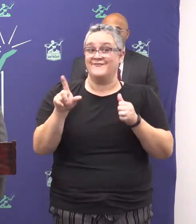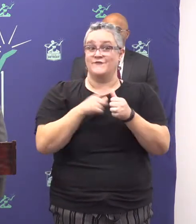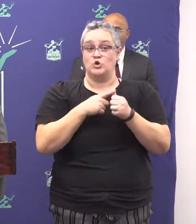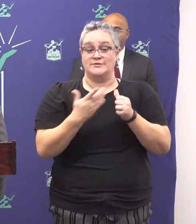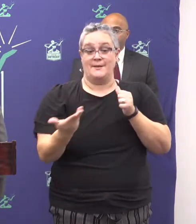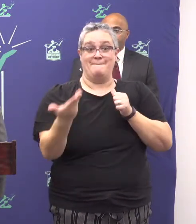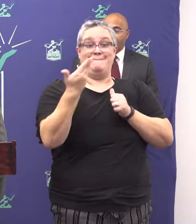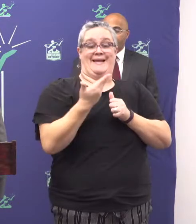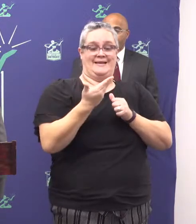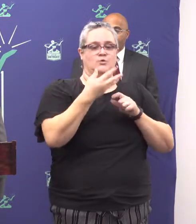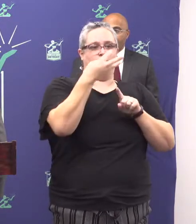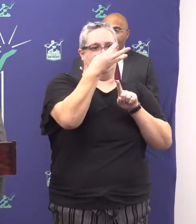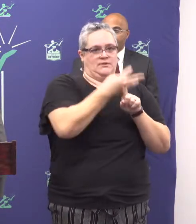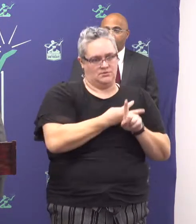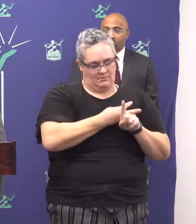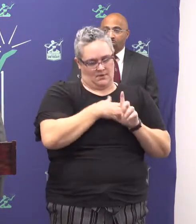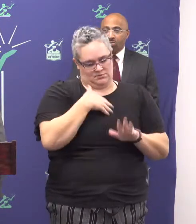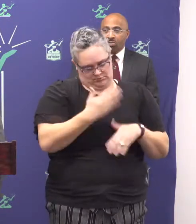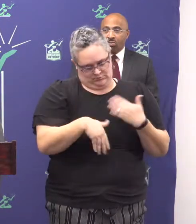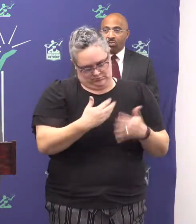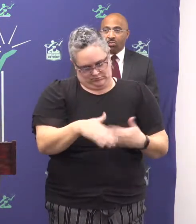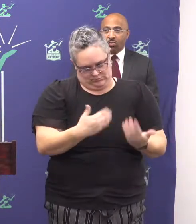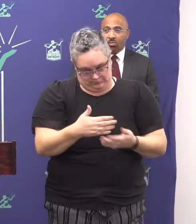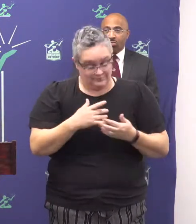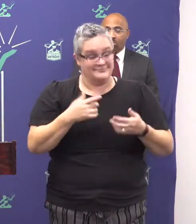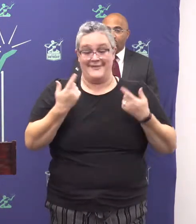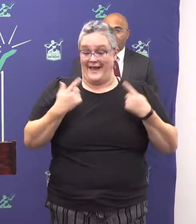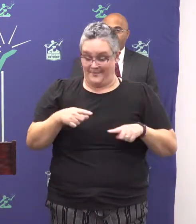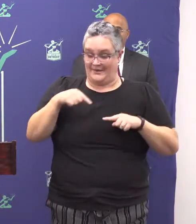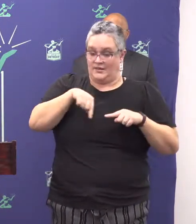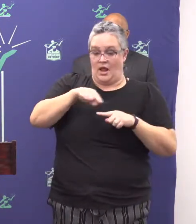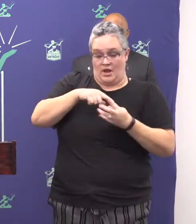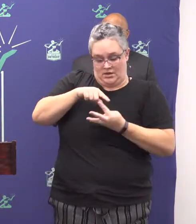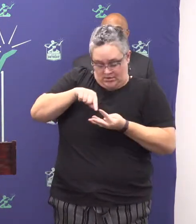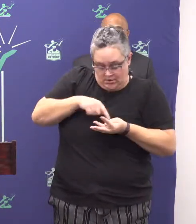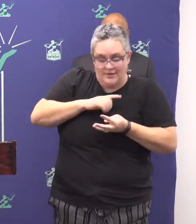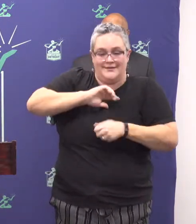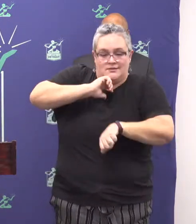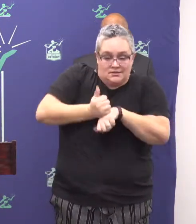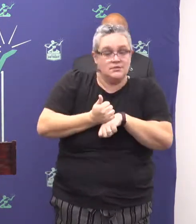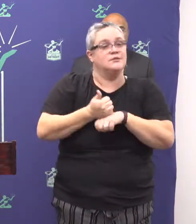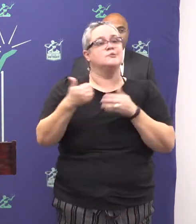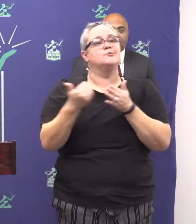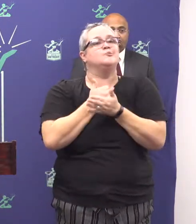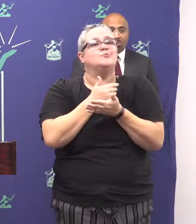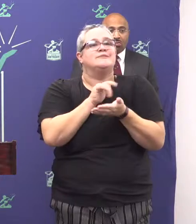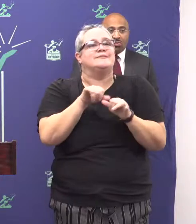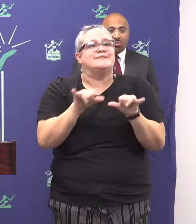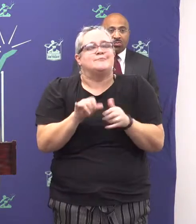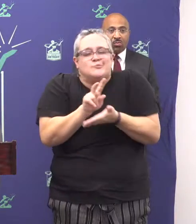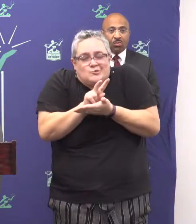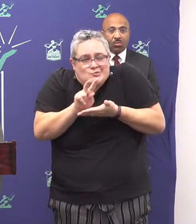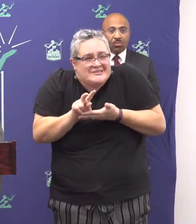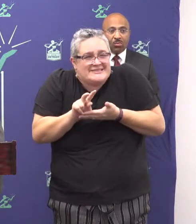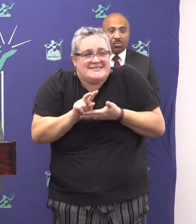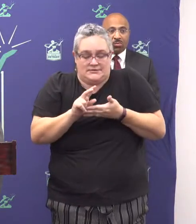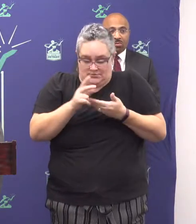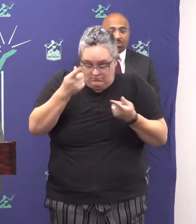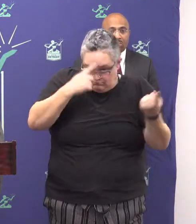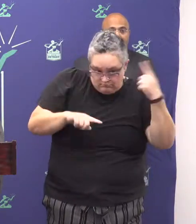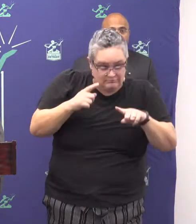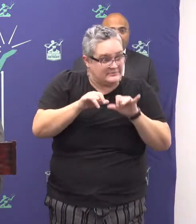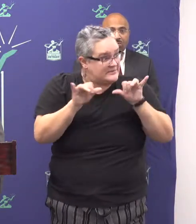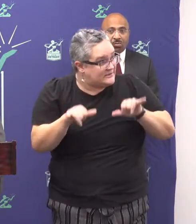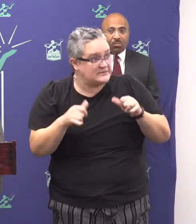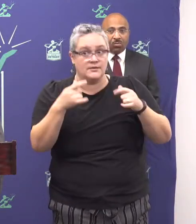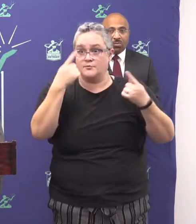In 2 weeks, they set up a new system, lined up four providers, negotiated agreements, and